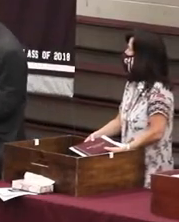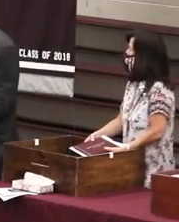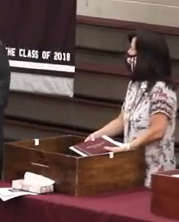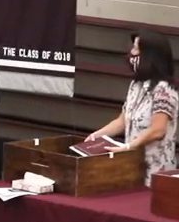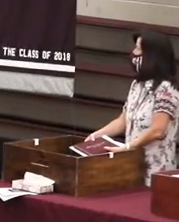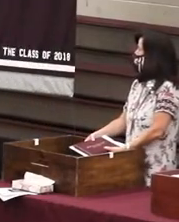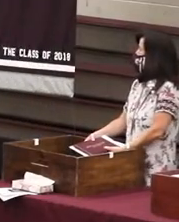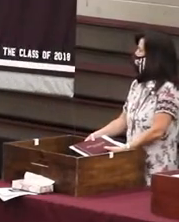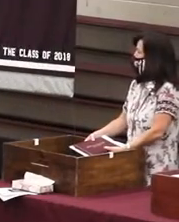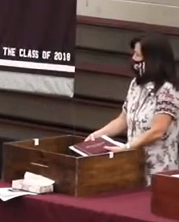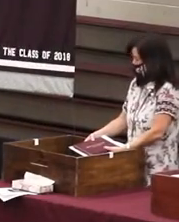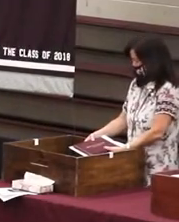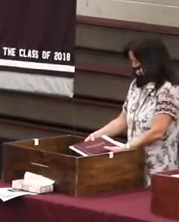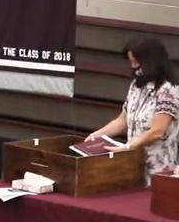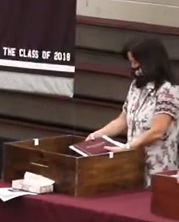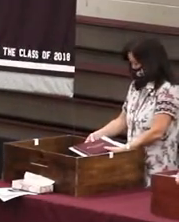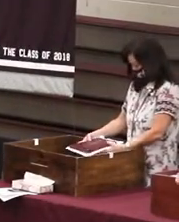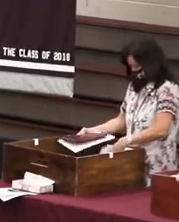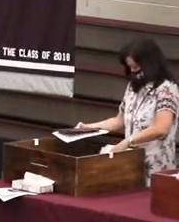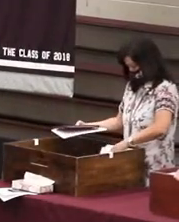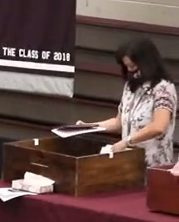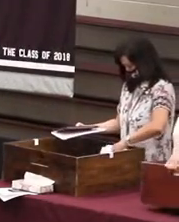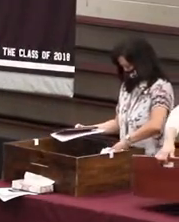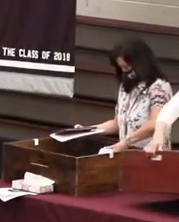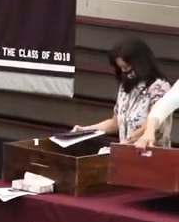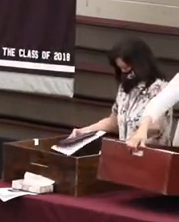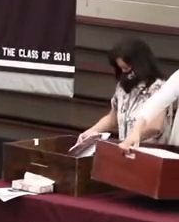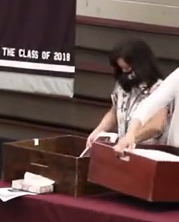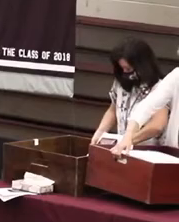Logan Ross LaJoy.